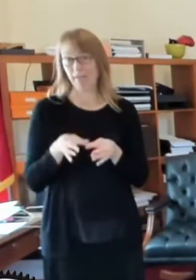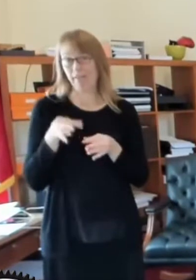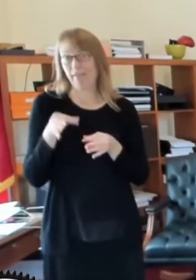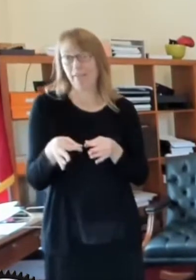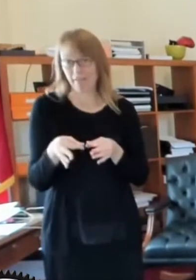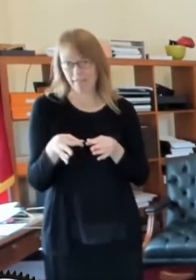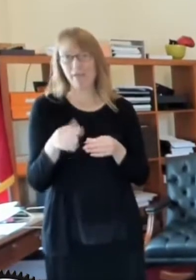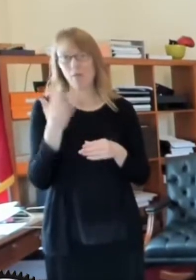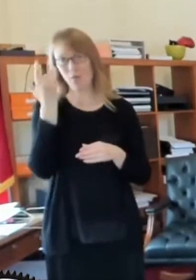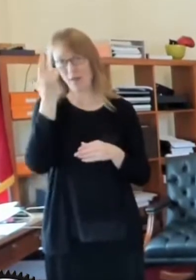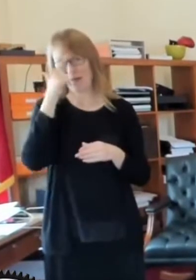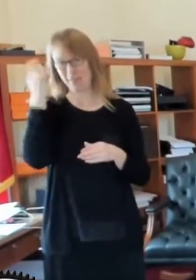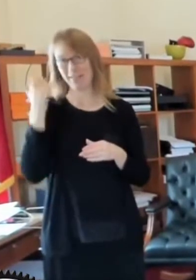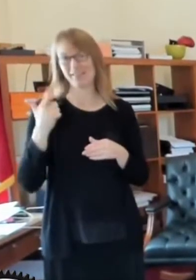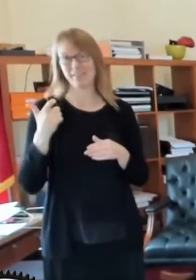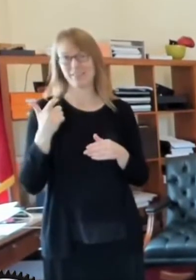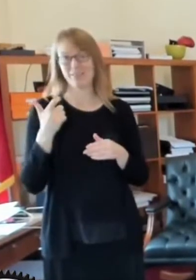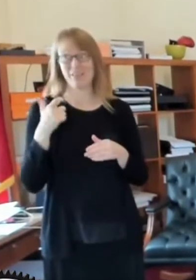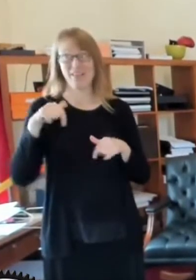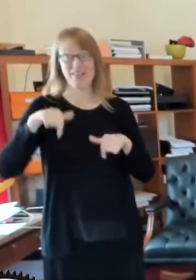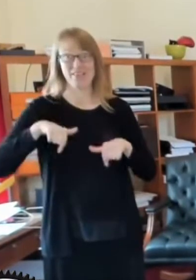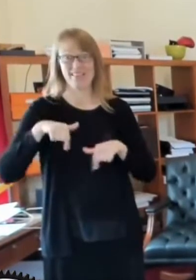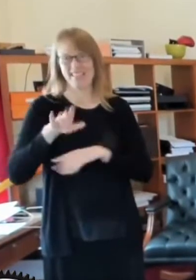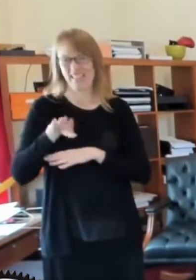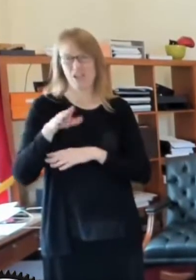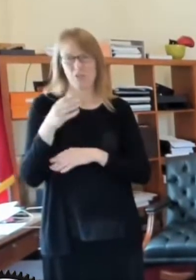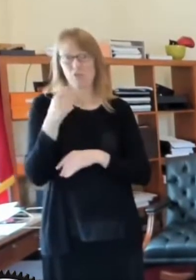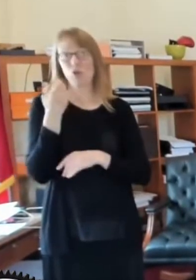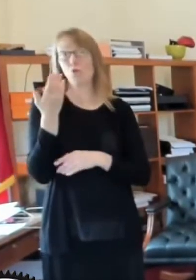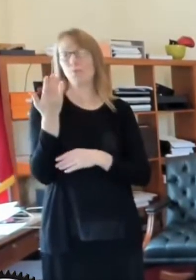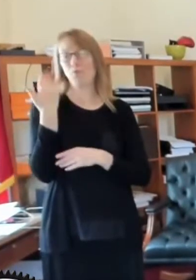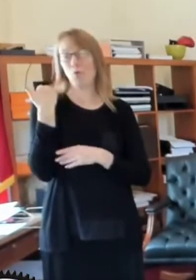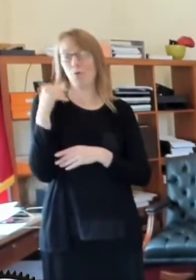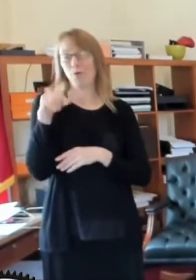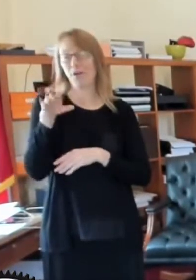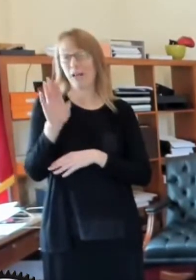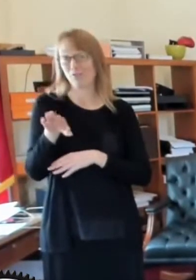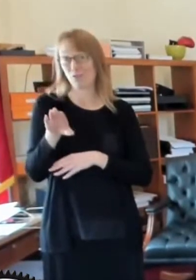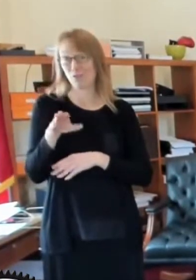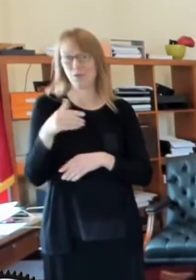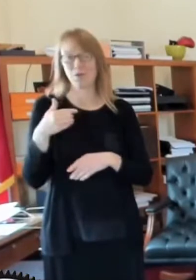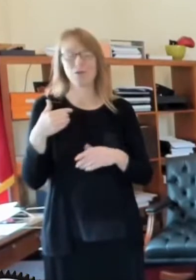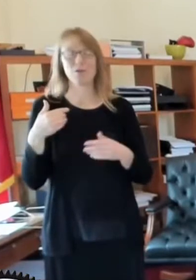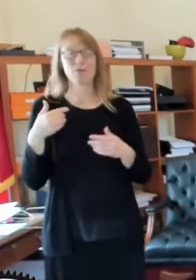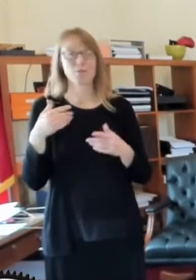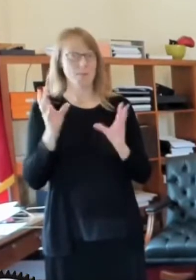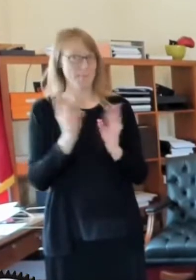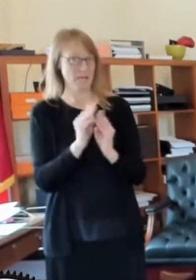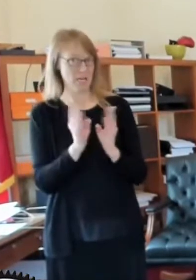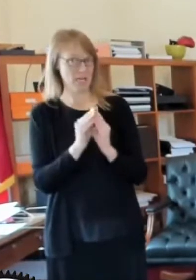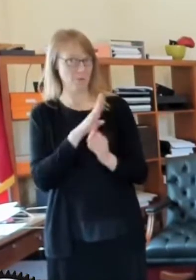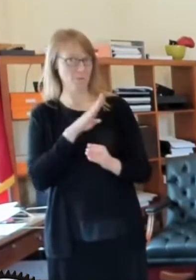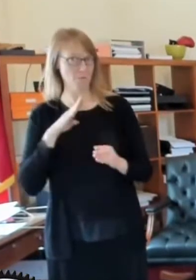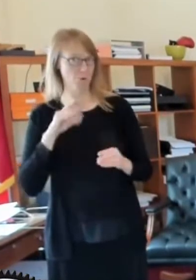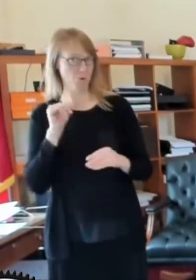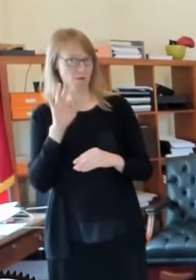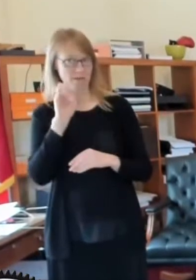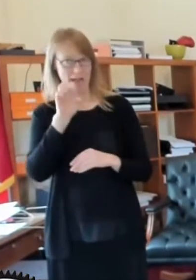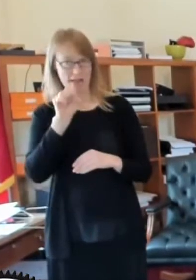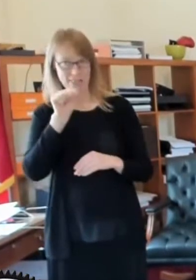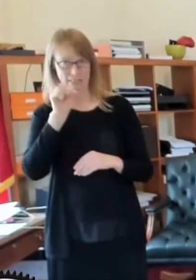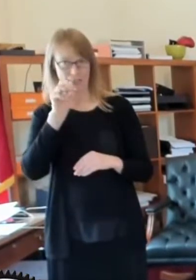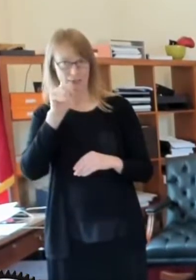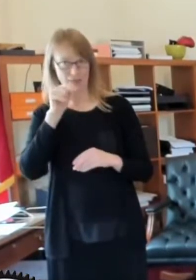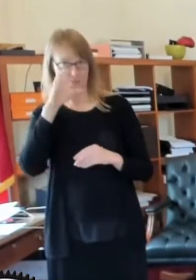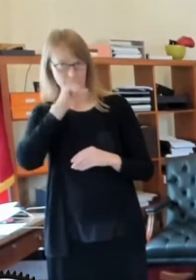have a Board of Estimate and Apportion meeting this afternoon. So right from the top, let's talk about